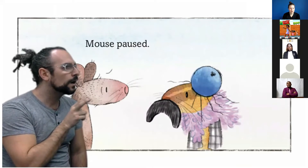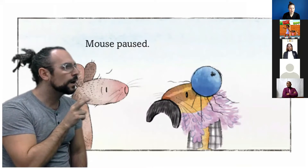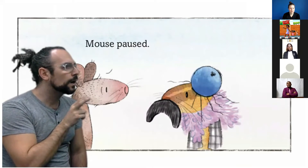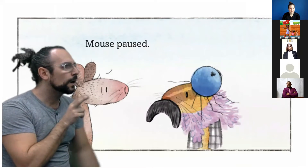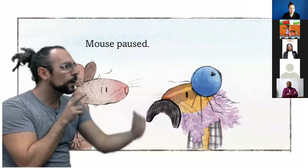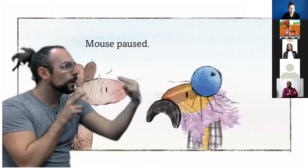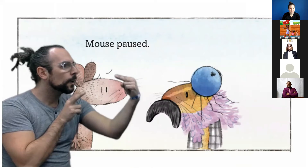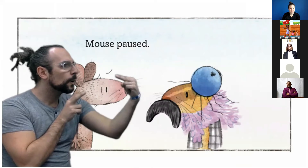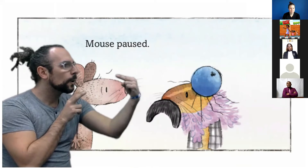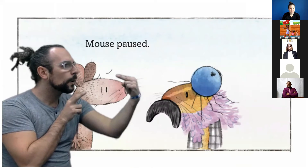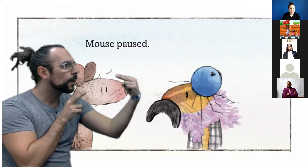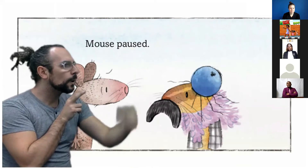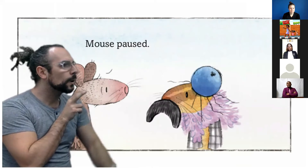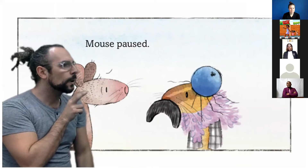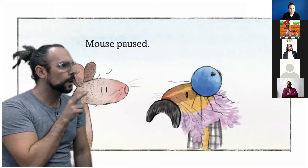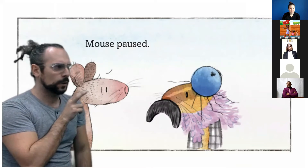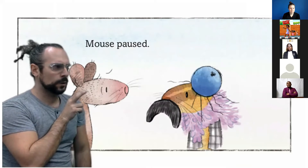Mouse paused.